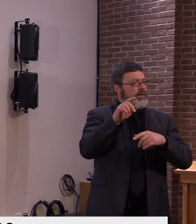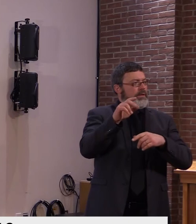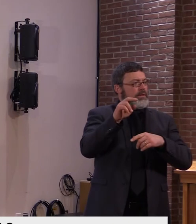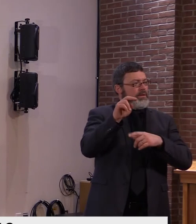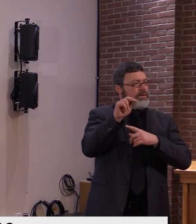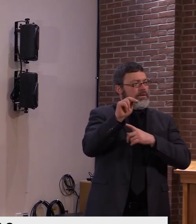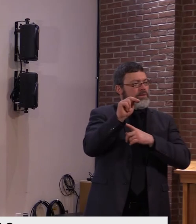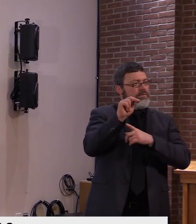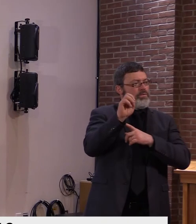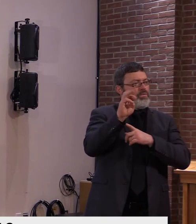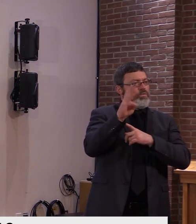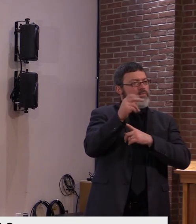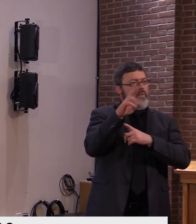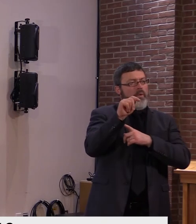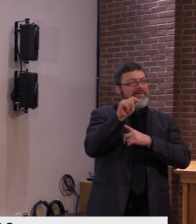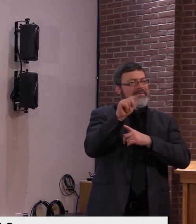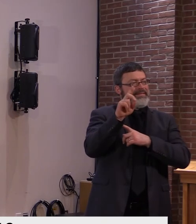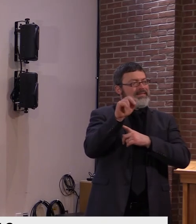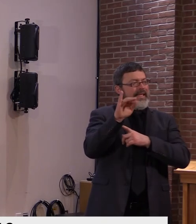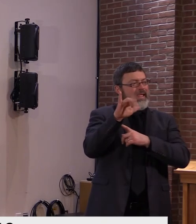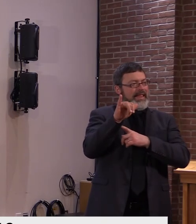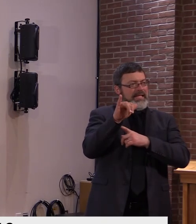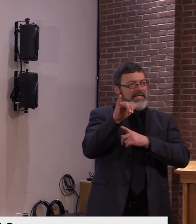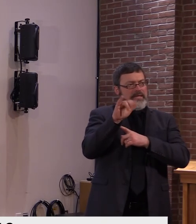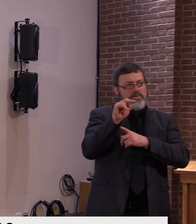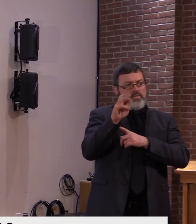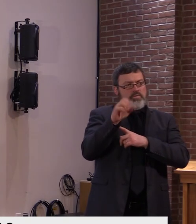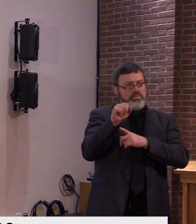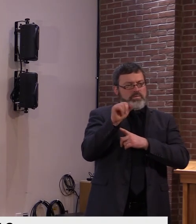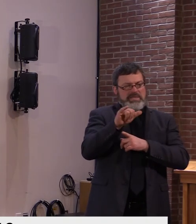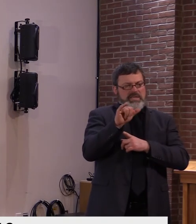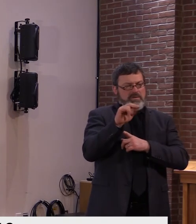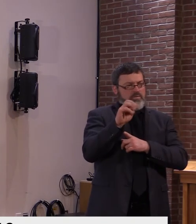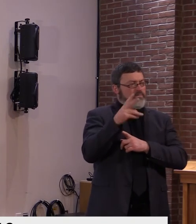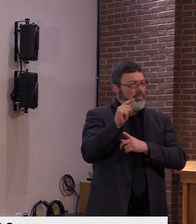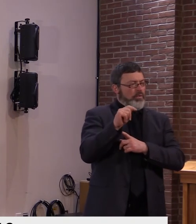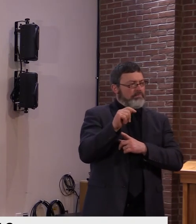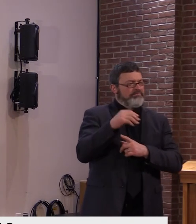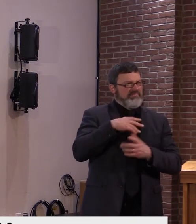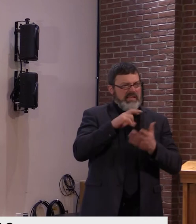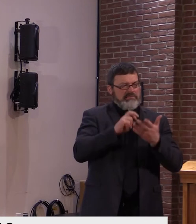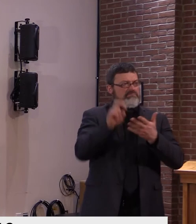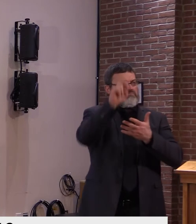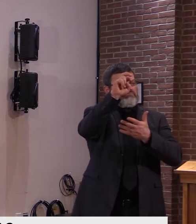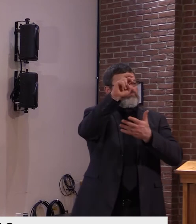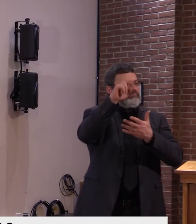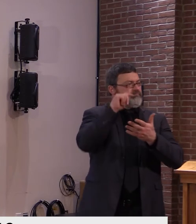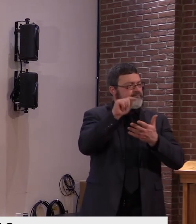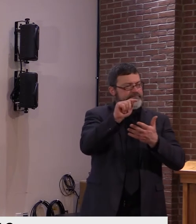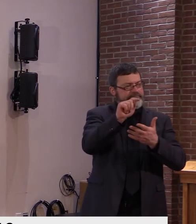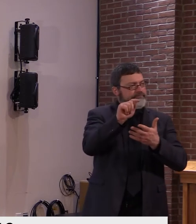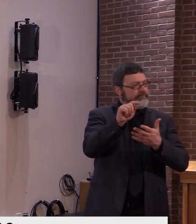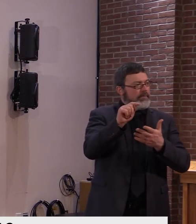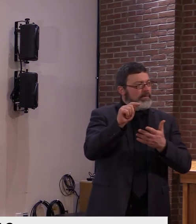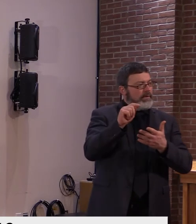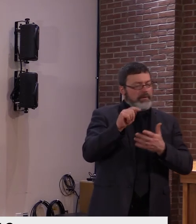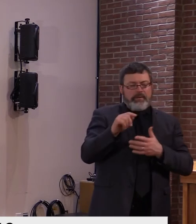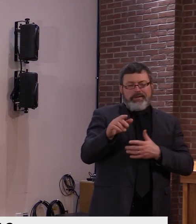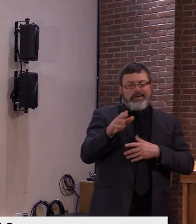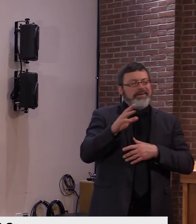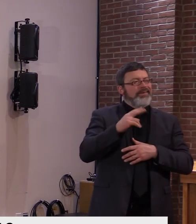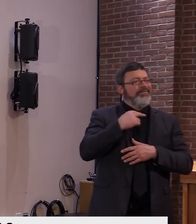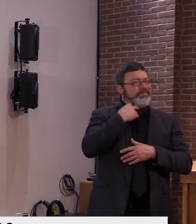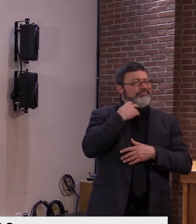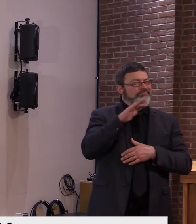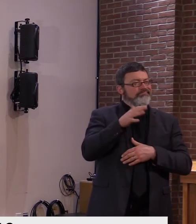Yes, good afternoon. I guess this goes back to the governor's opening remarks. And now that we're in the holiday season, how can people